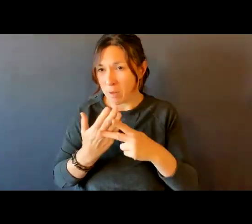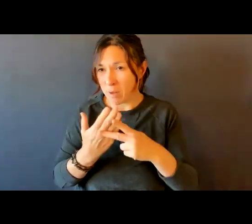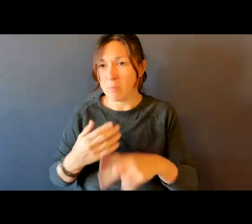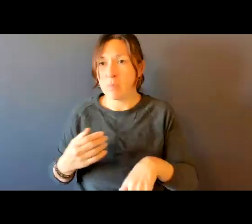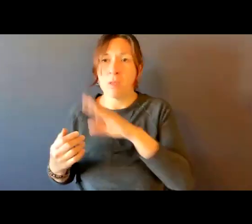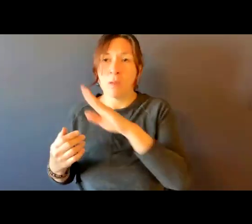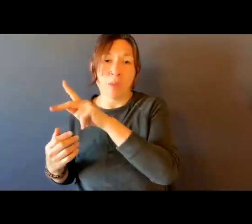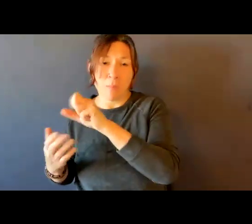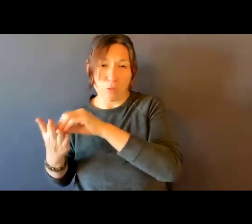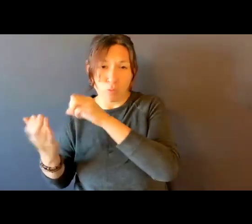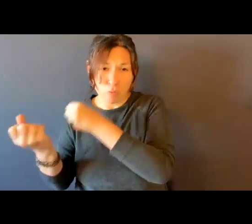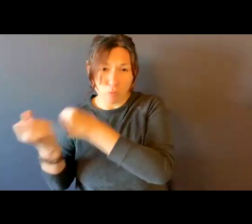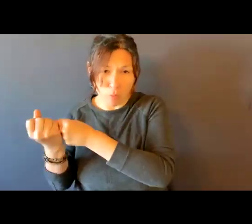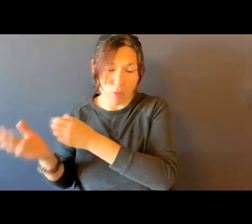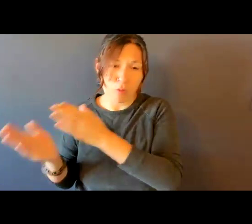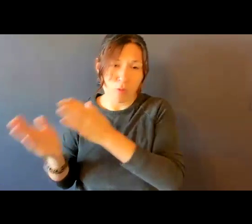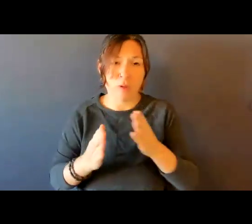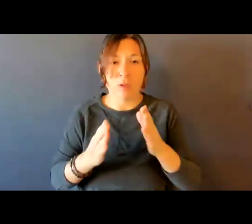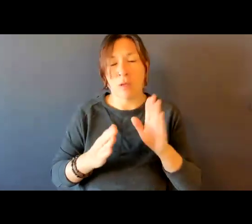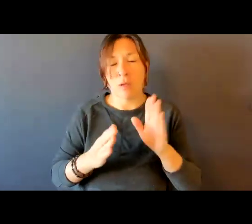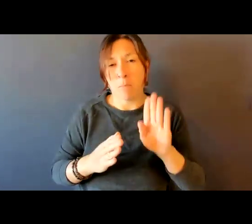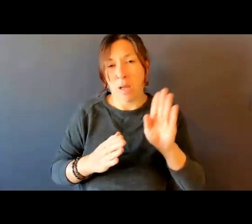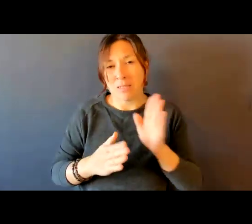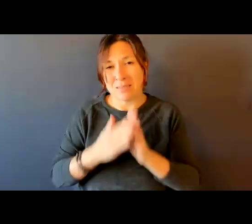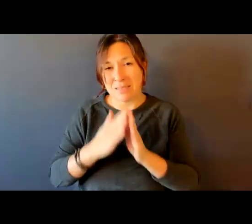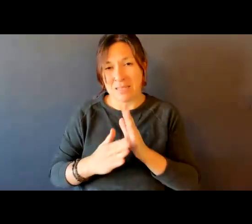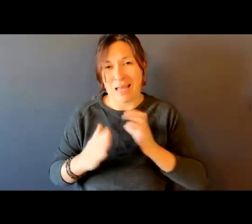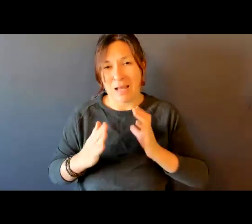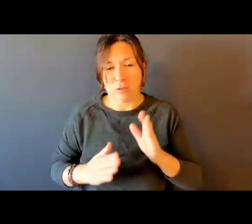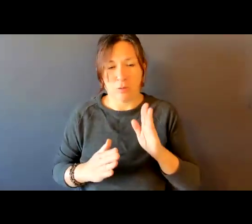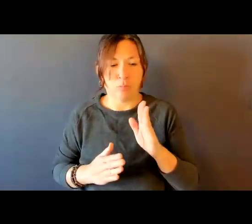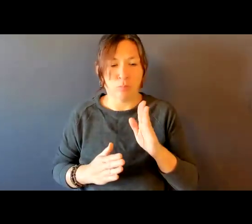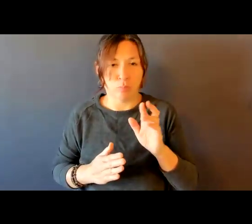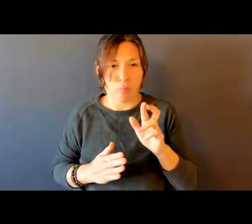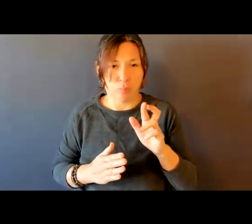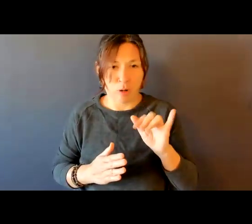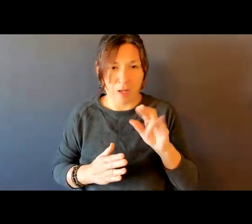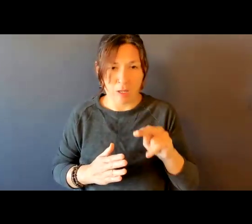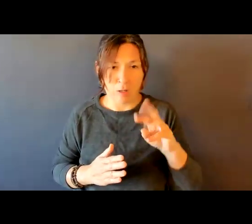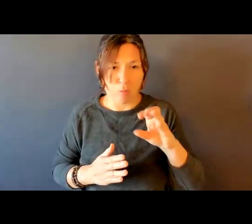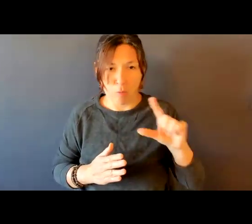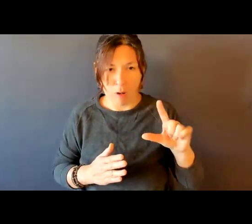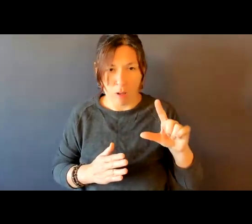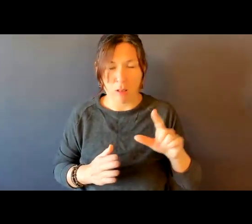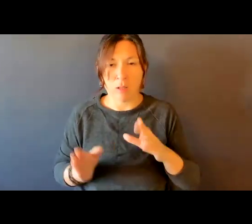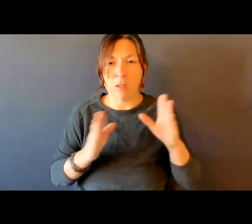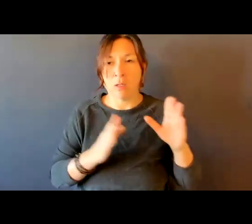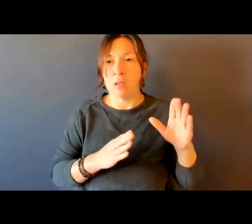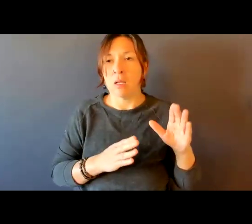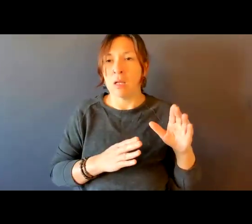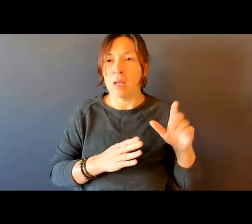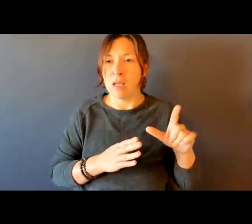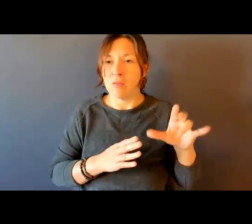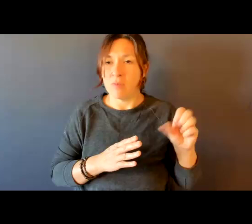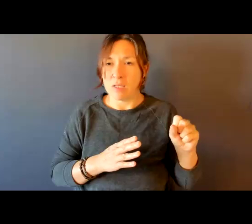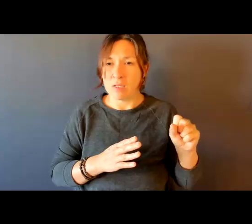Support, Boston City Councilor Brian Worrell, and Livius Prep for students who